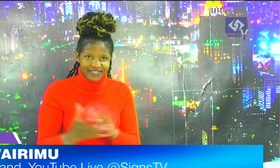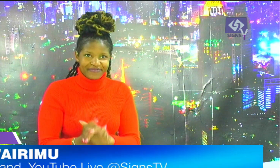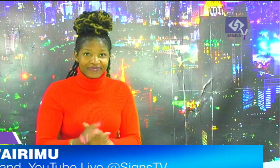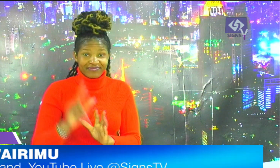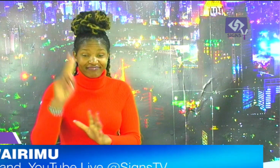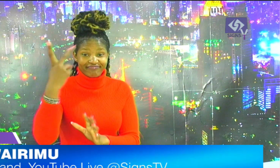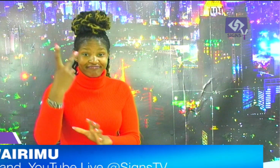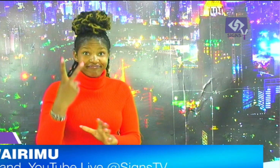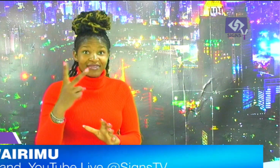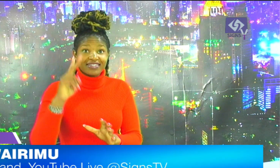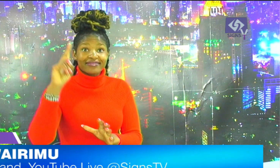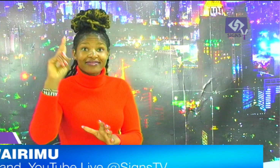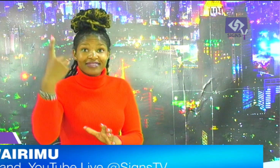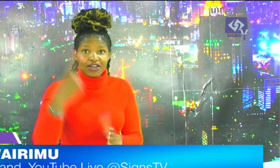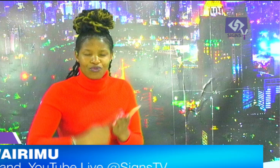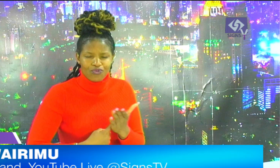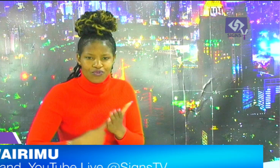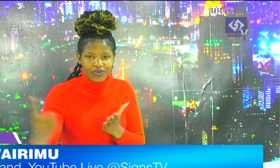That aside, on to other news.